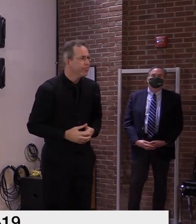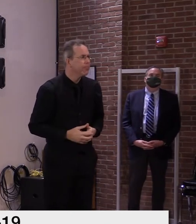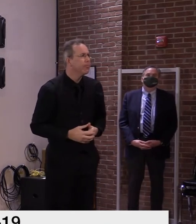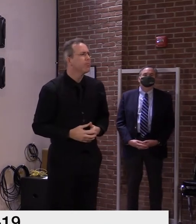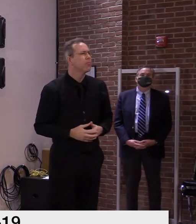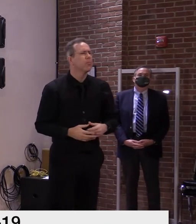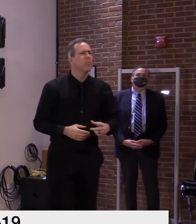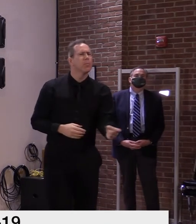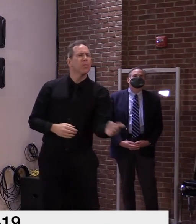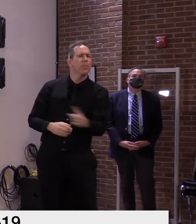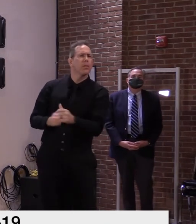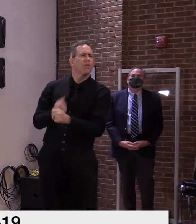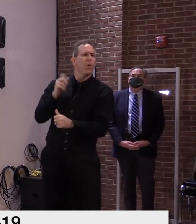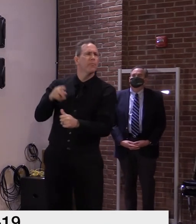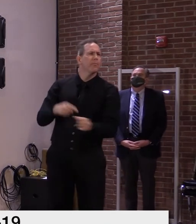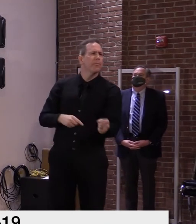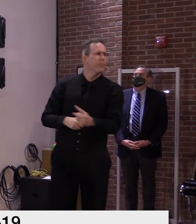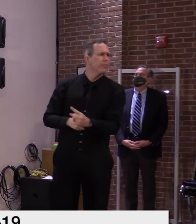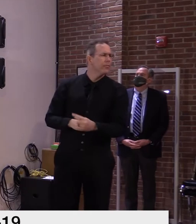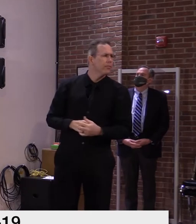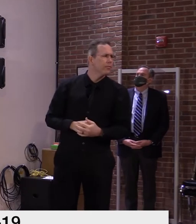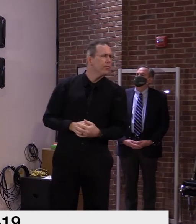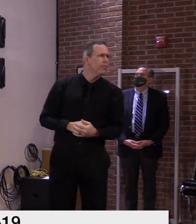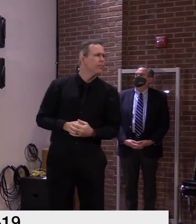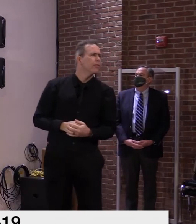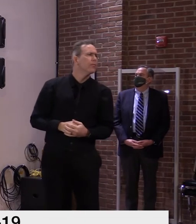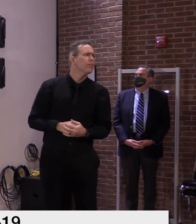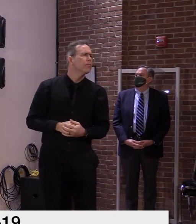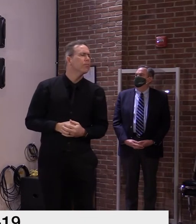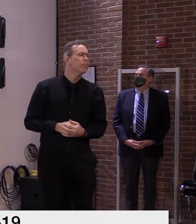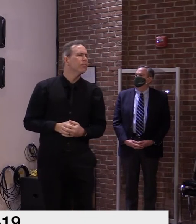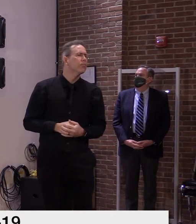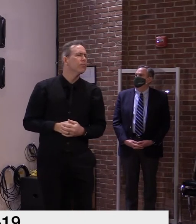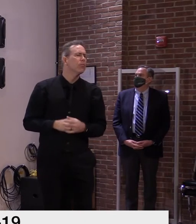did get through or online,